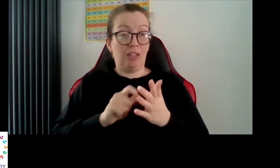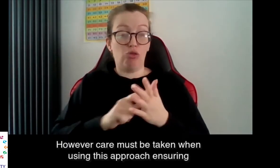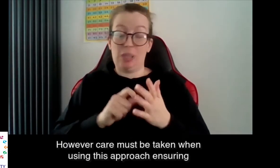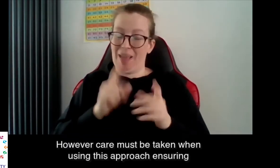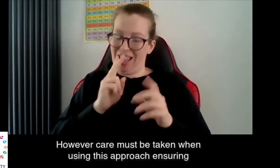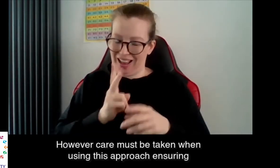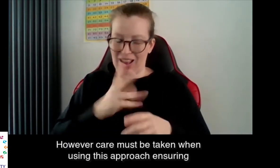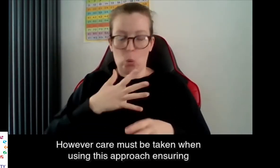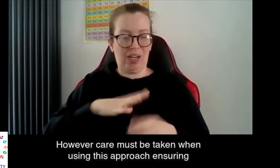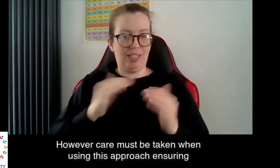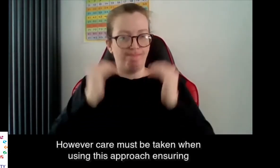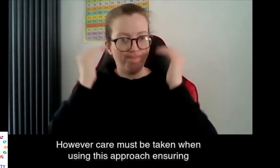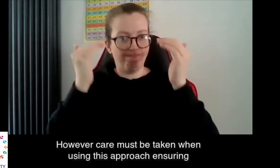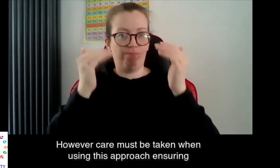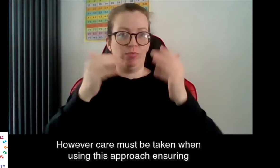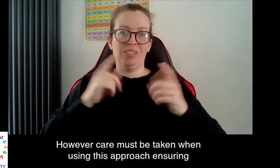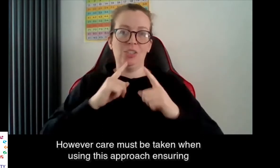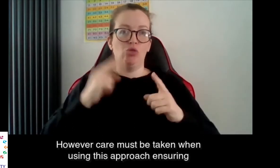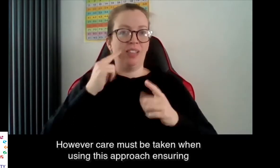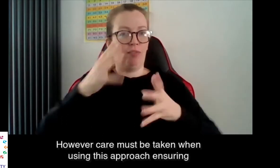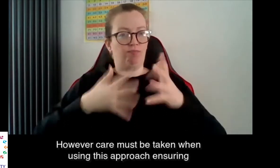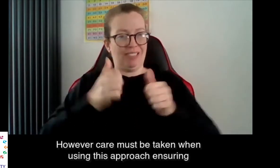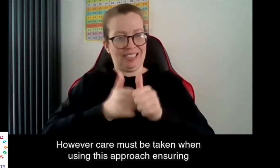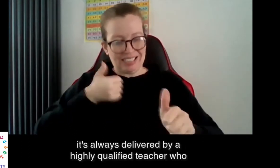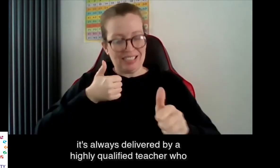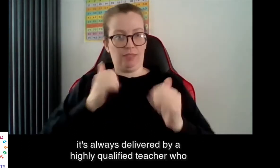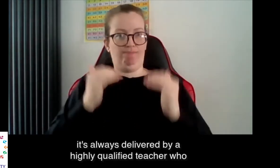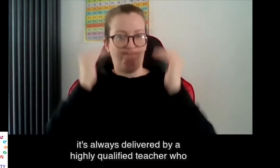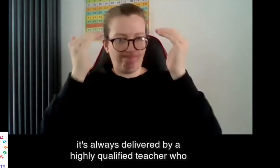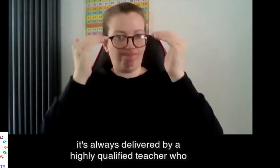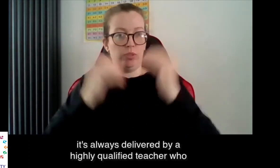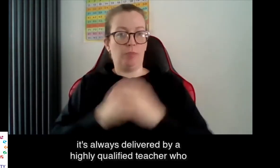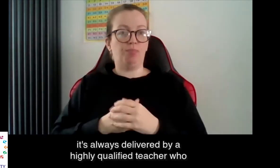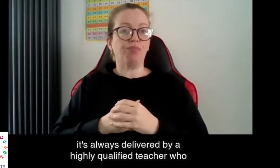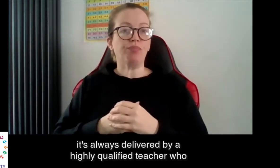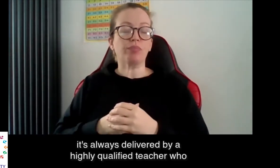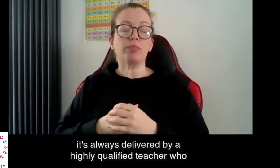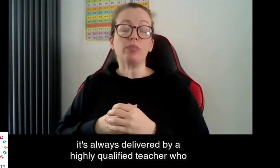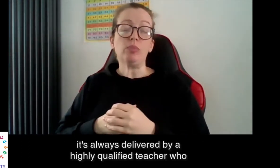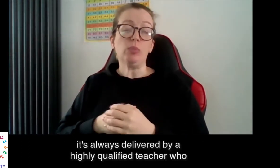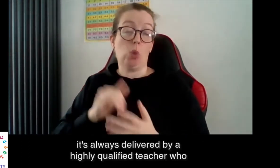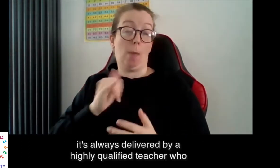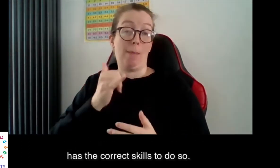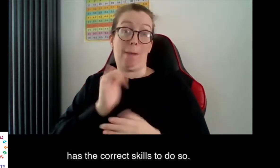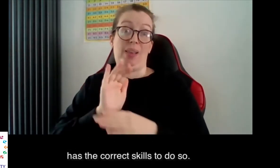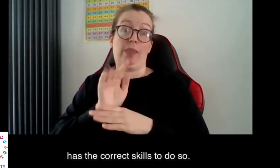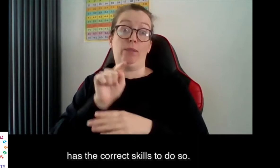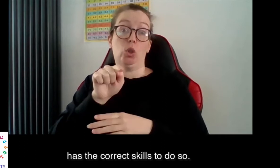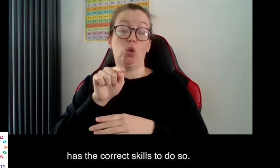However, care must be taken when using this approach, ensuring it's always delivered by a highly qualified teacher who has the correct skills to do